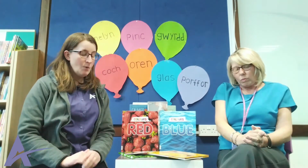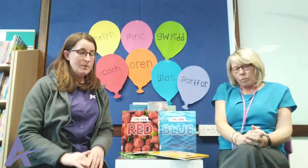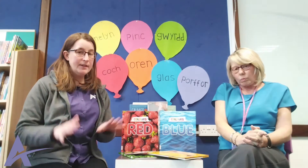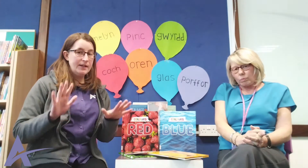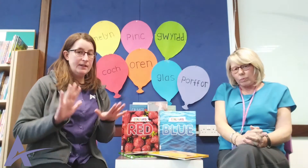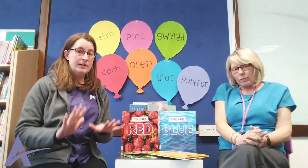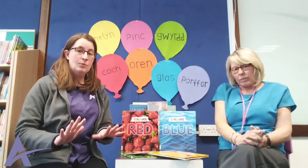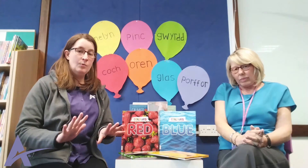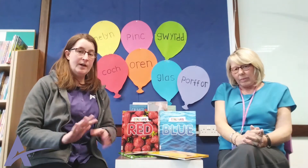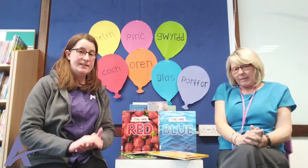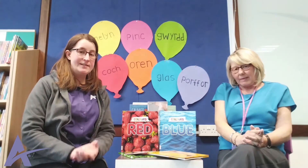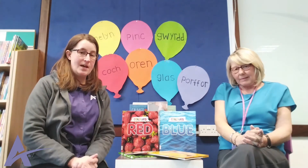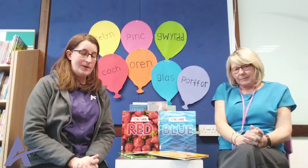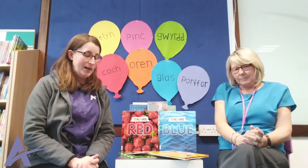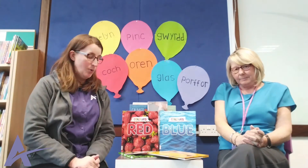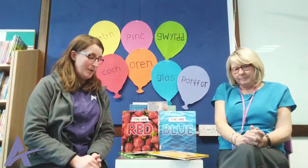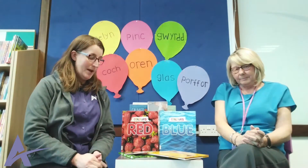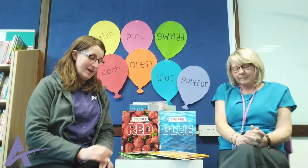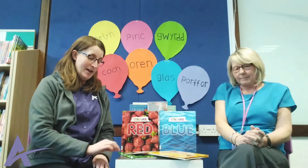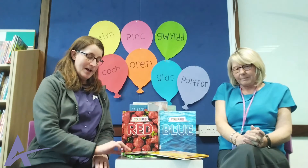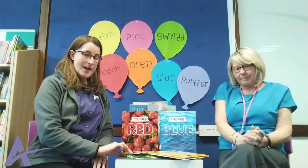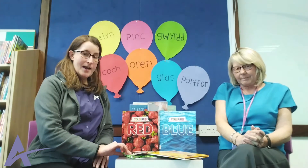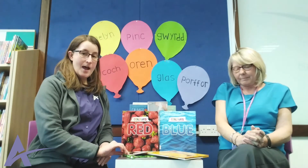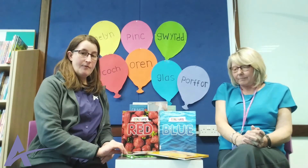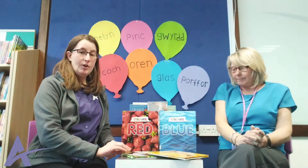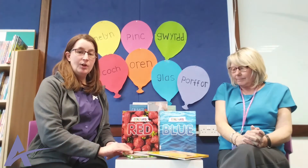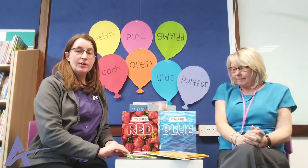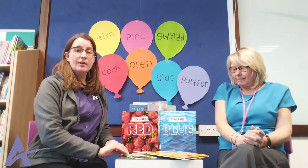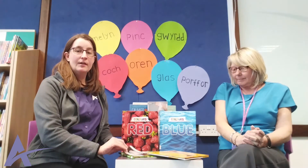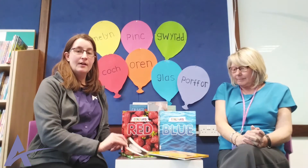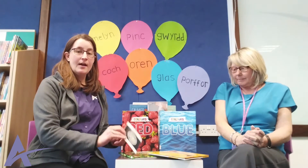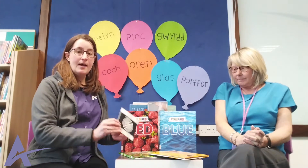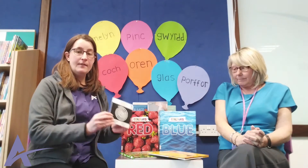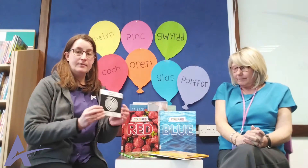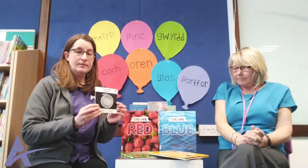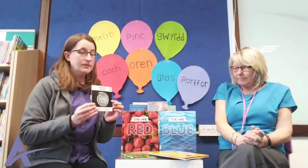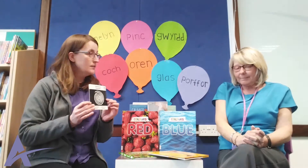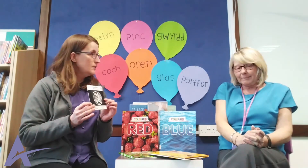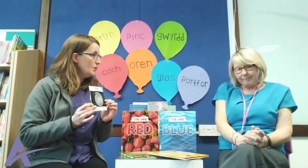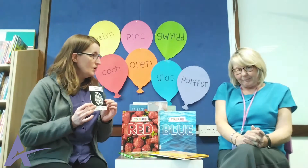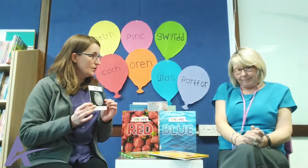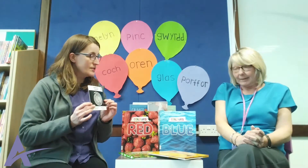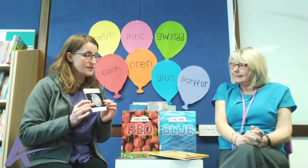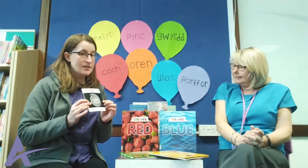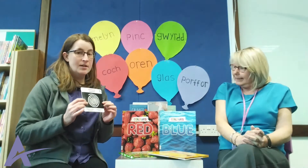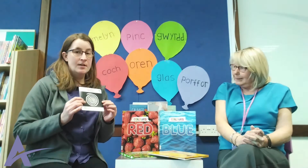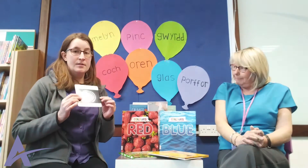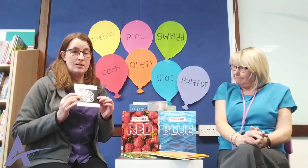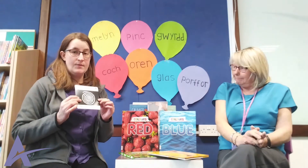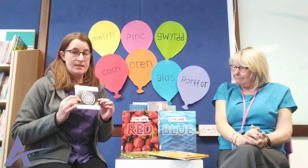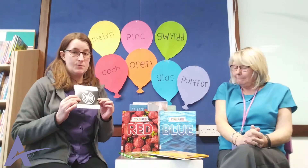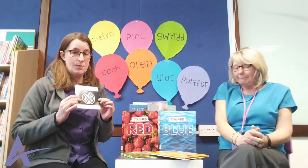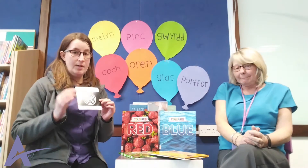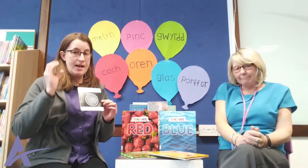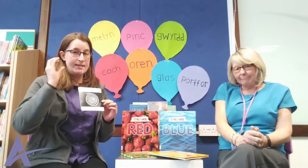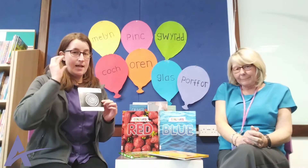then wind down a little bit and have a look at the books. Yeah. So this one is a